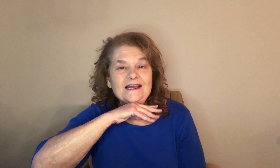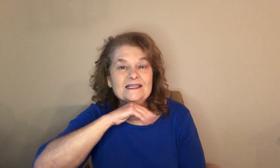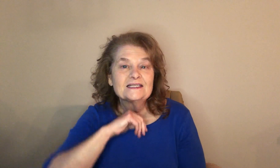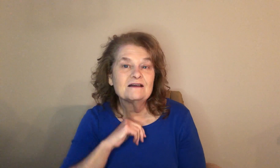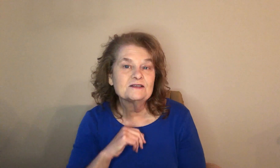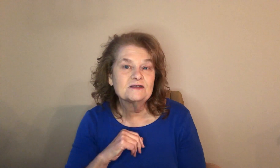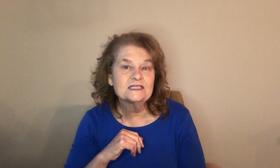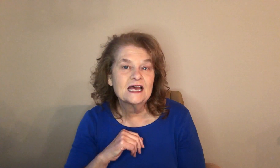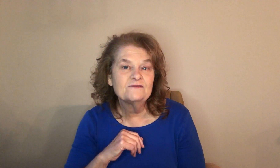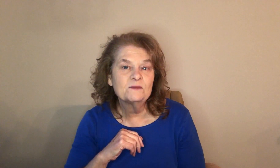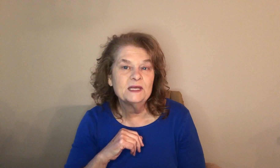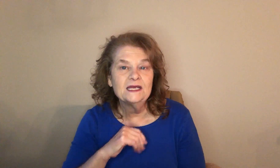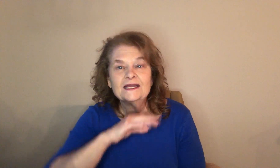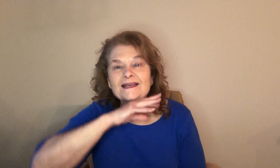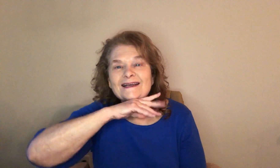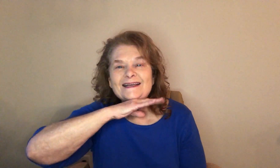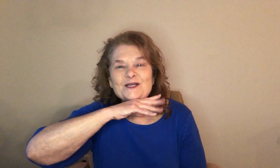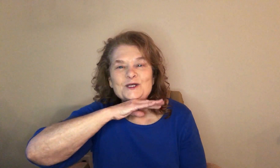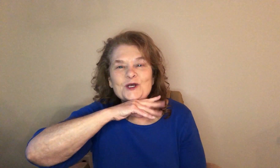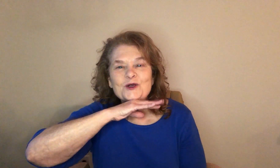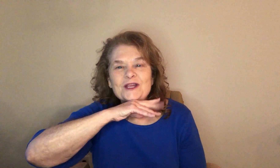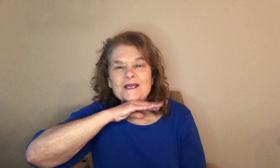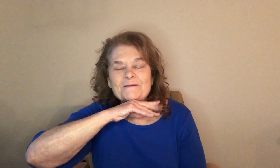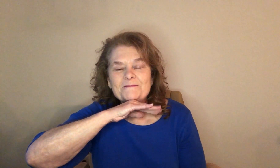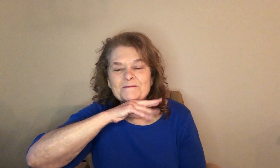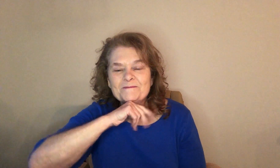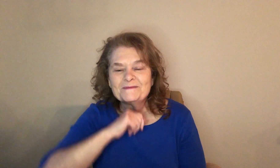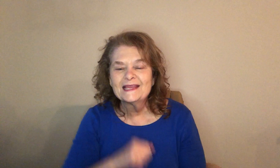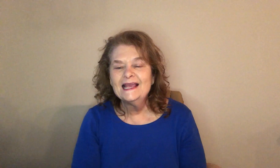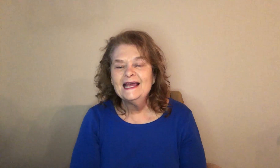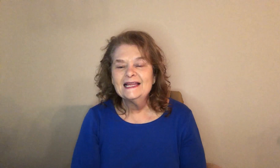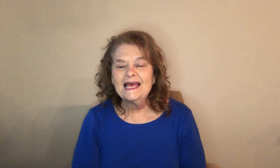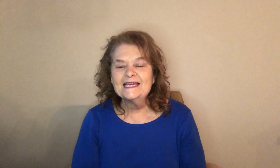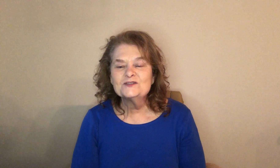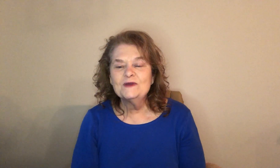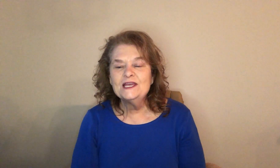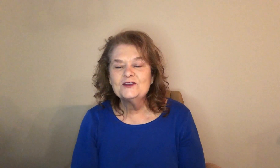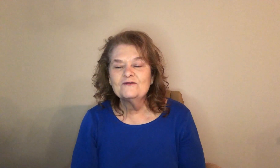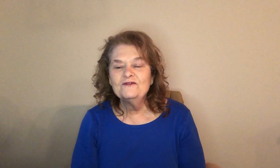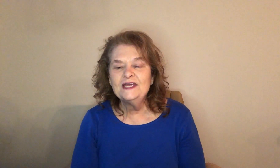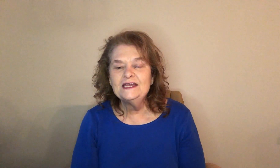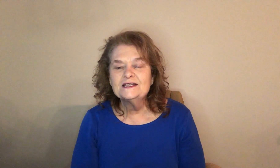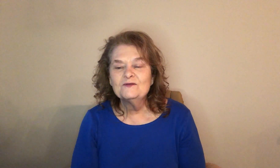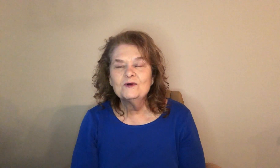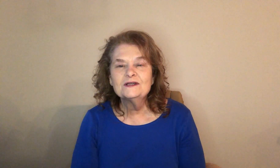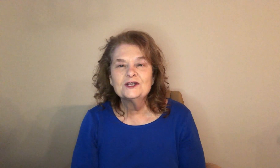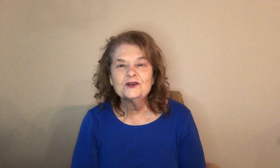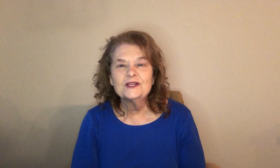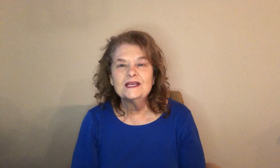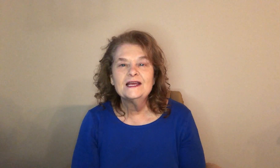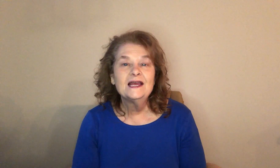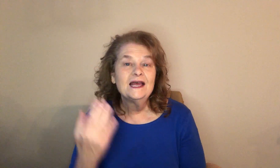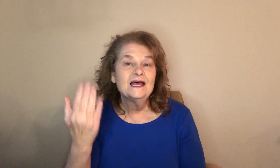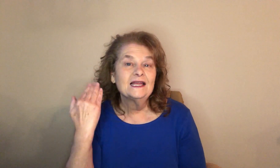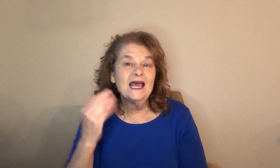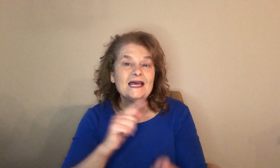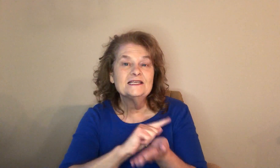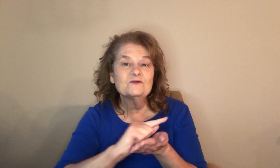is also the sign for pig, dirty. Last week, your feet were dirty. Last